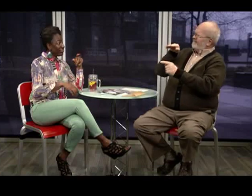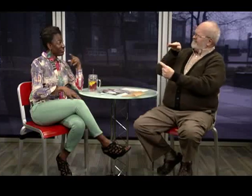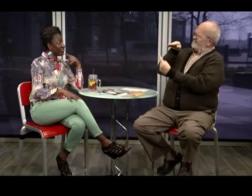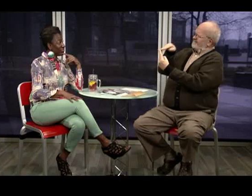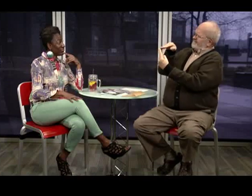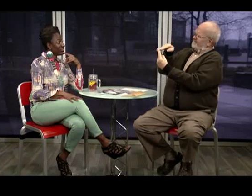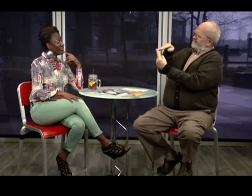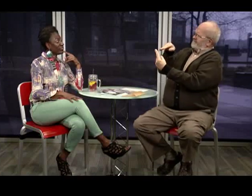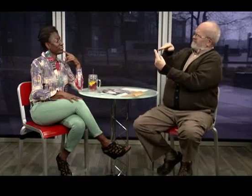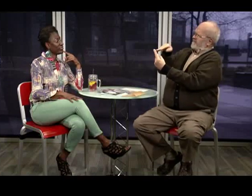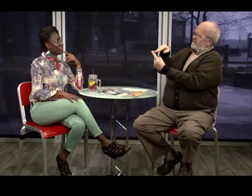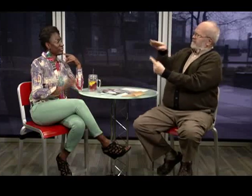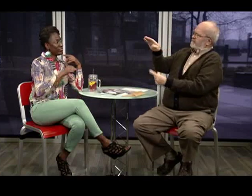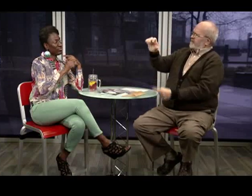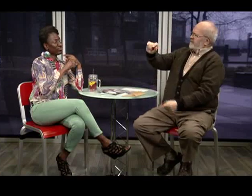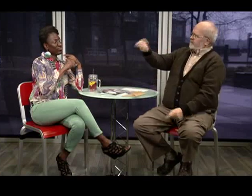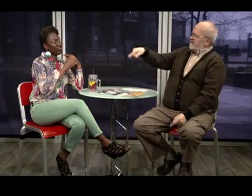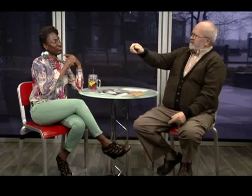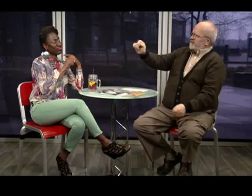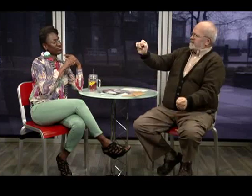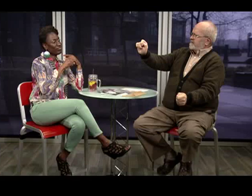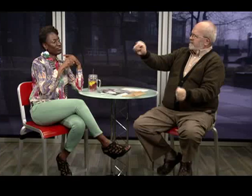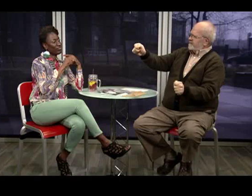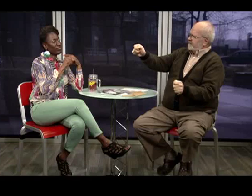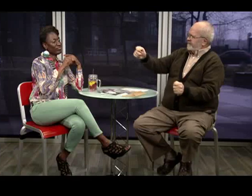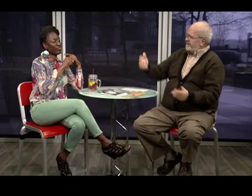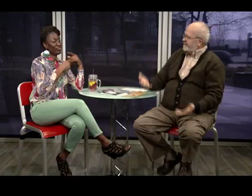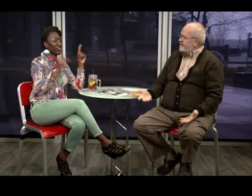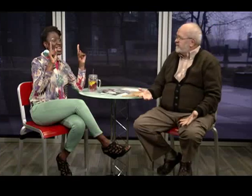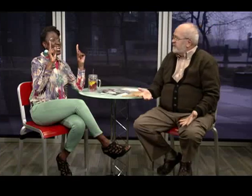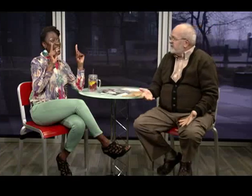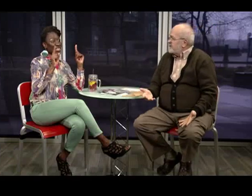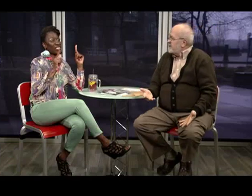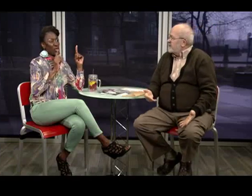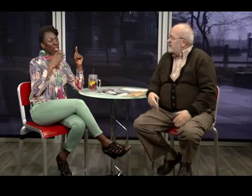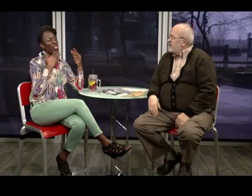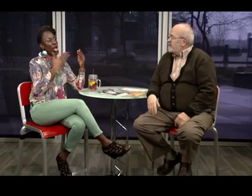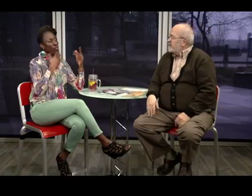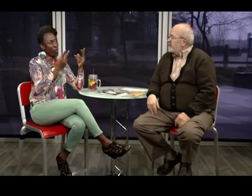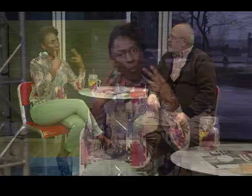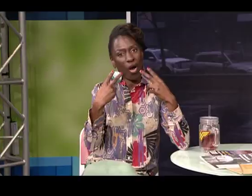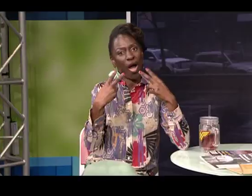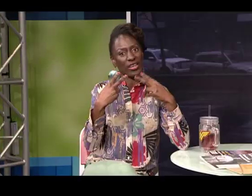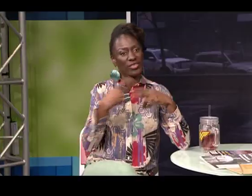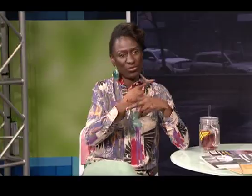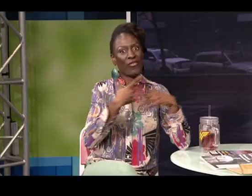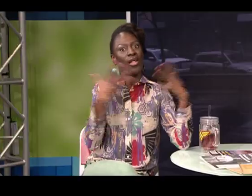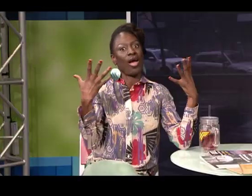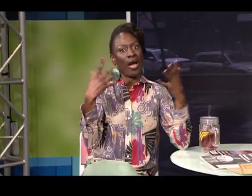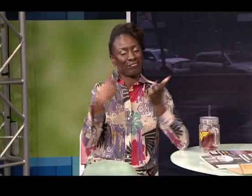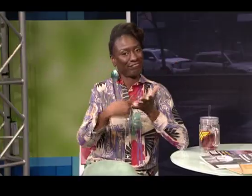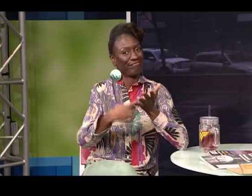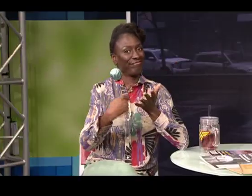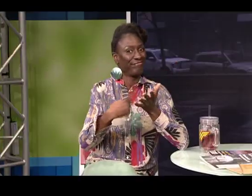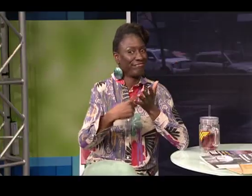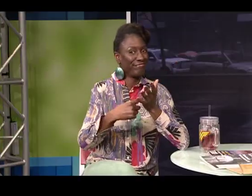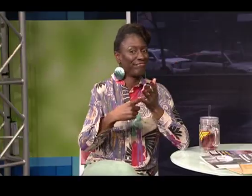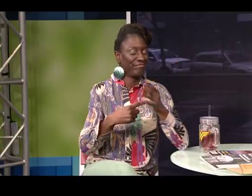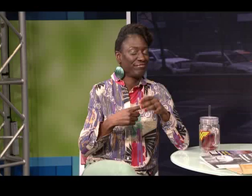policy has no background knowledge on this, and we need to make changes there. Well, thank you very much for watching and tuning in